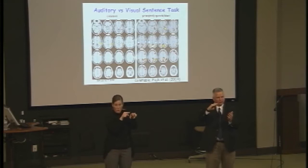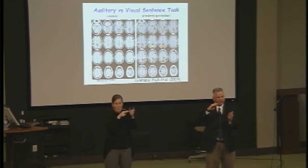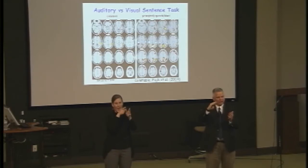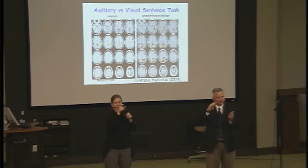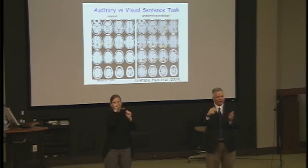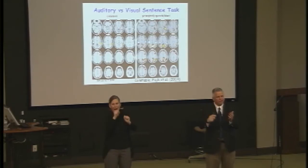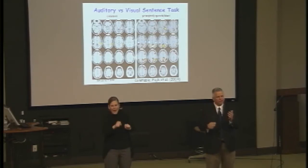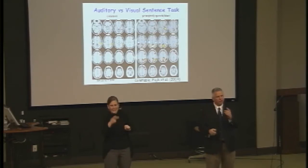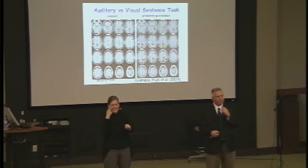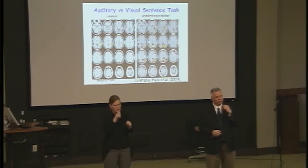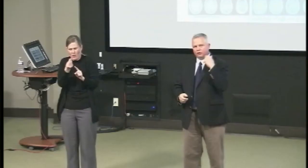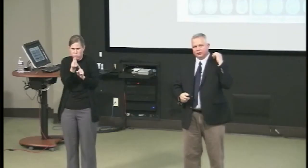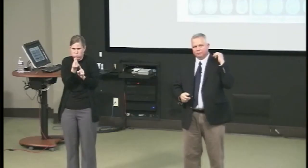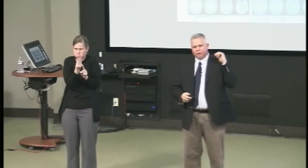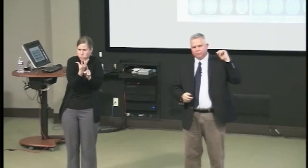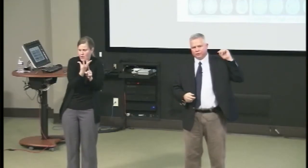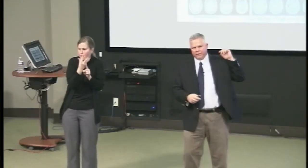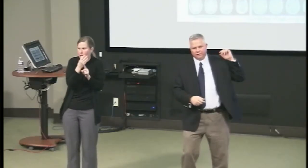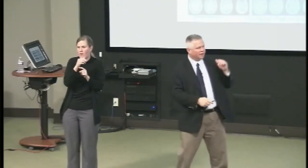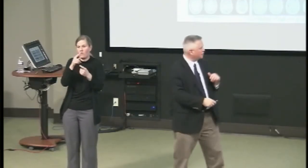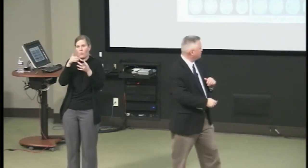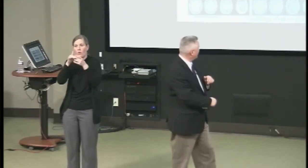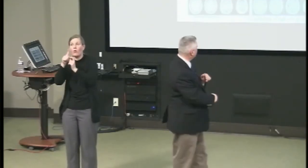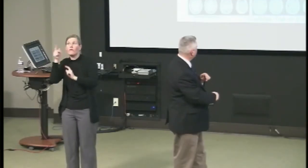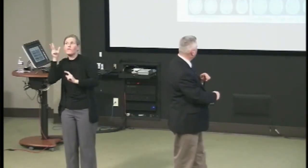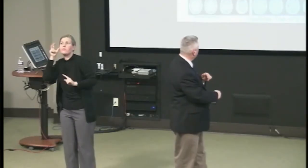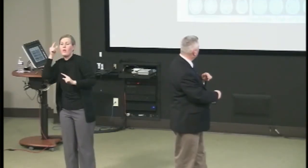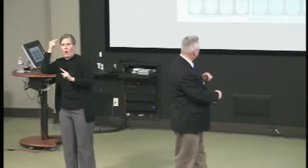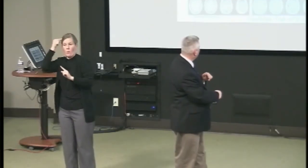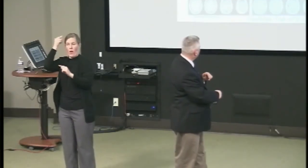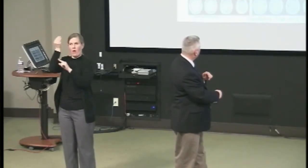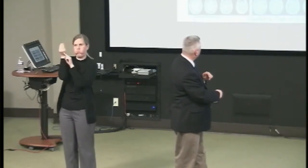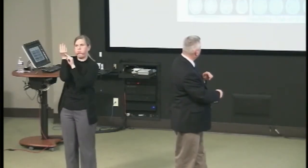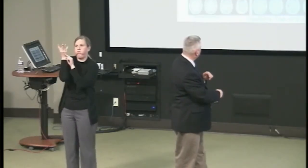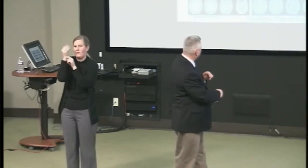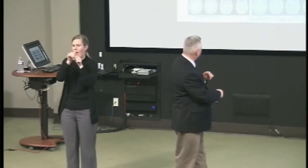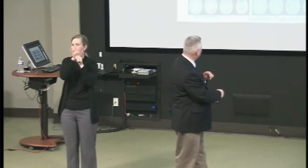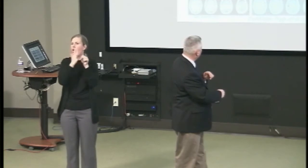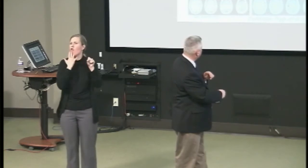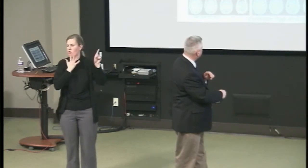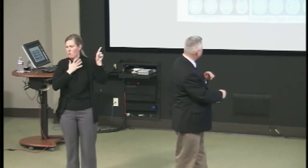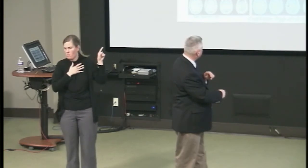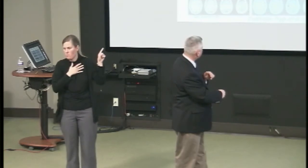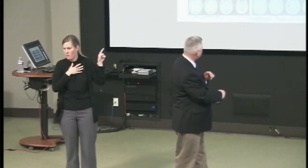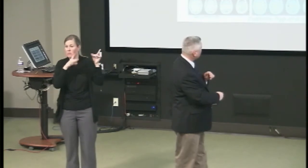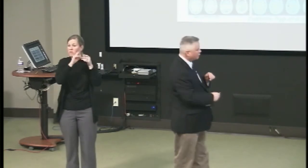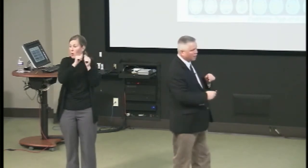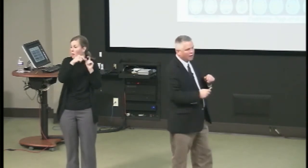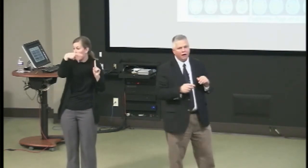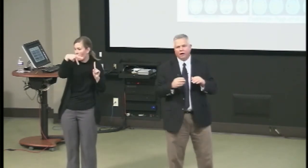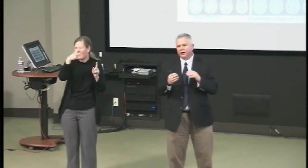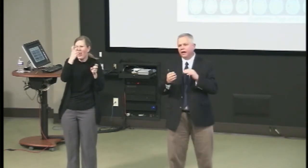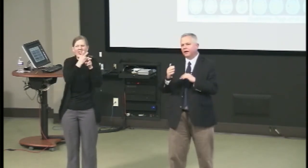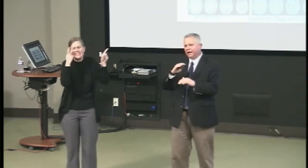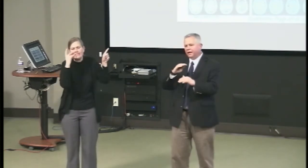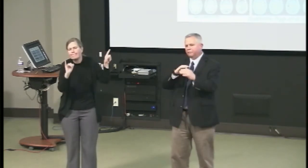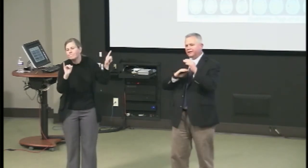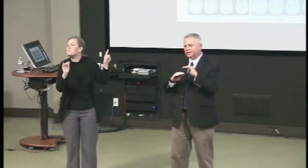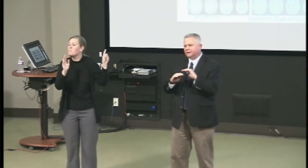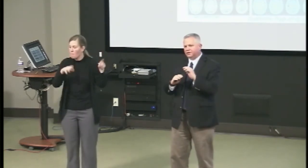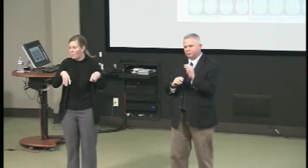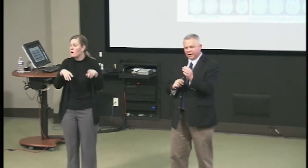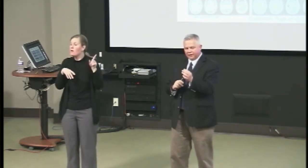speech, and if that's so, they're shown in purple. Now, it's not coming out so well, but those are purple and white. On the other